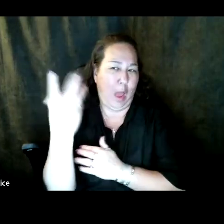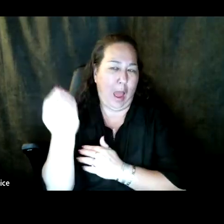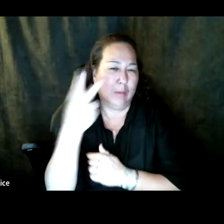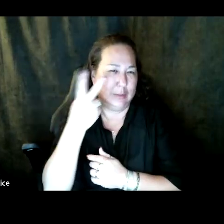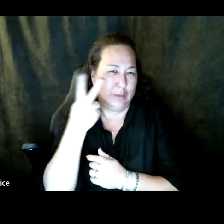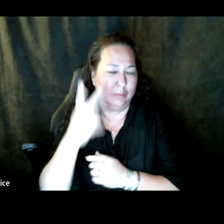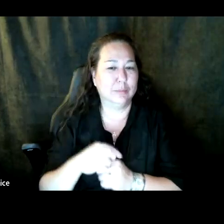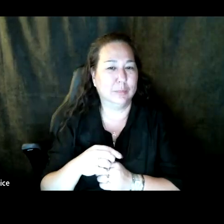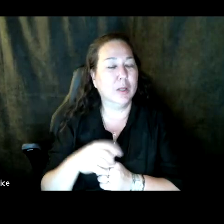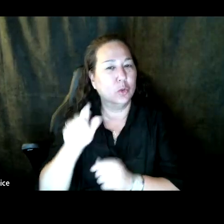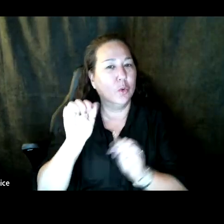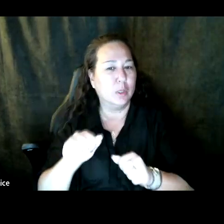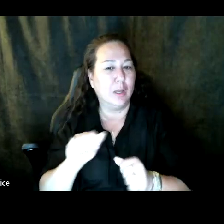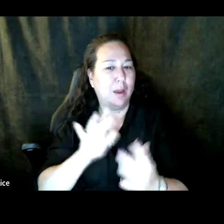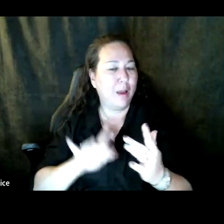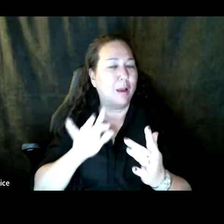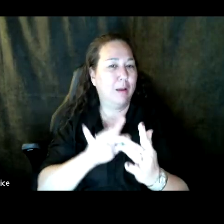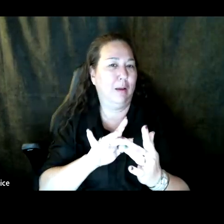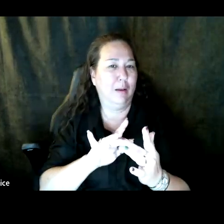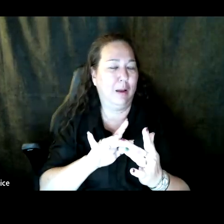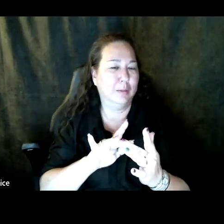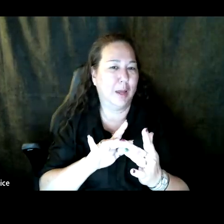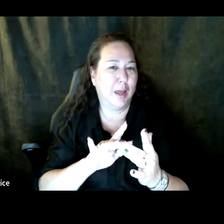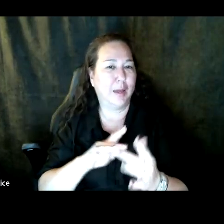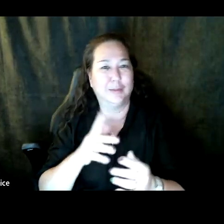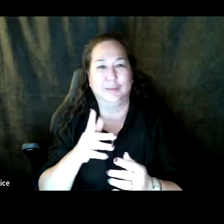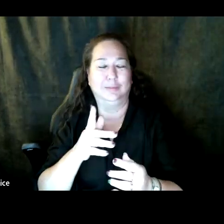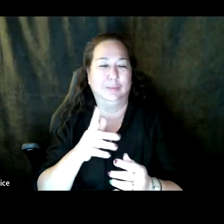drory@bostonpublicschools.org with any questions. Thank you. Thank you and welcome.